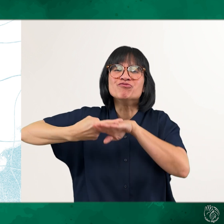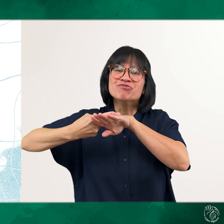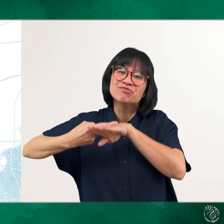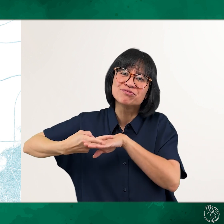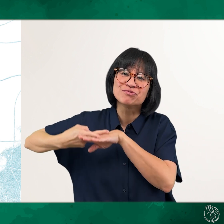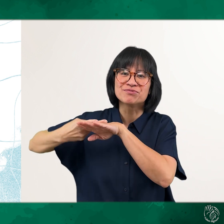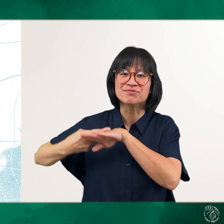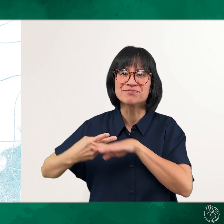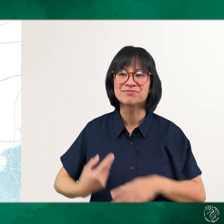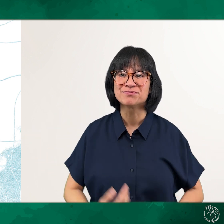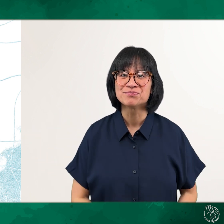silence.